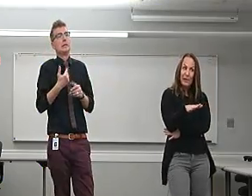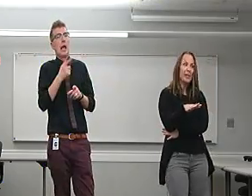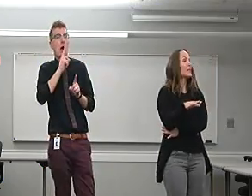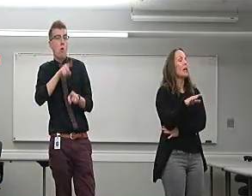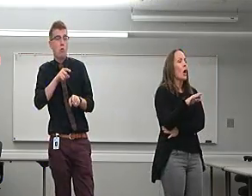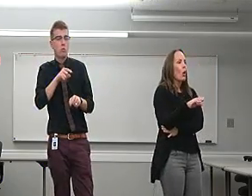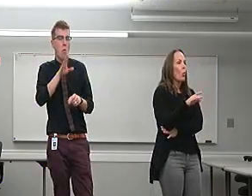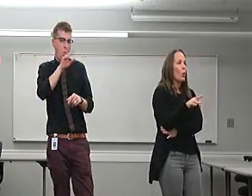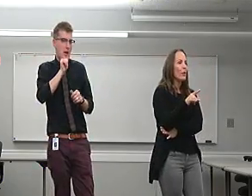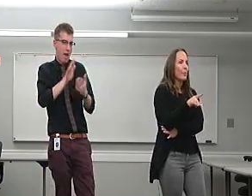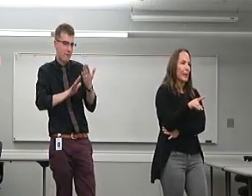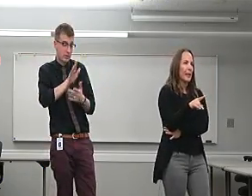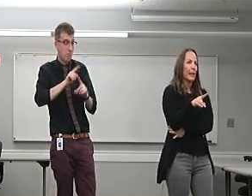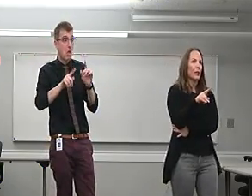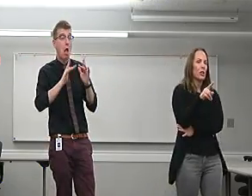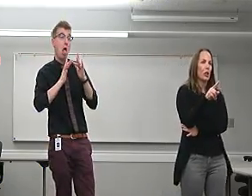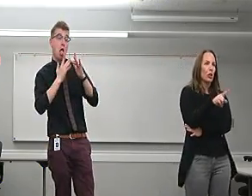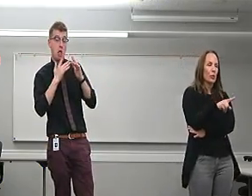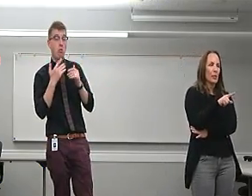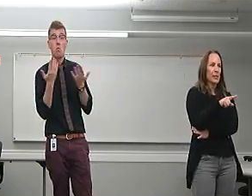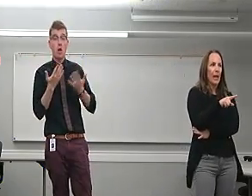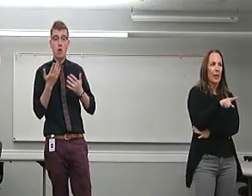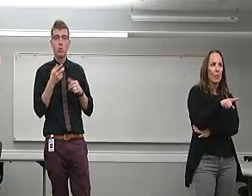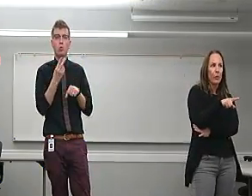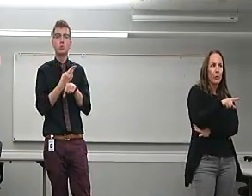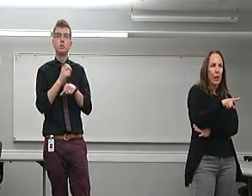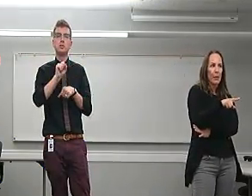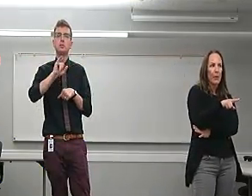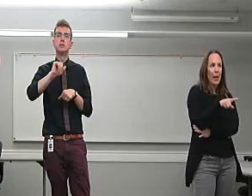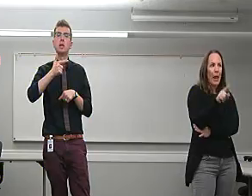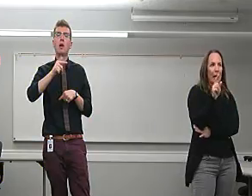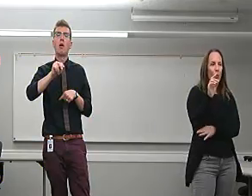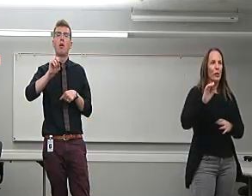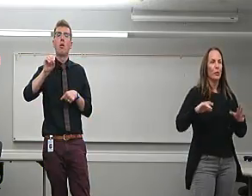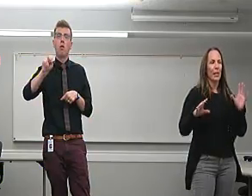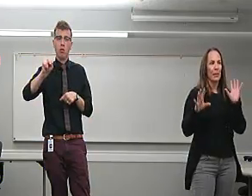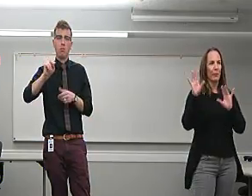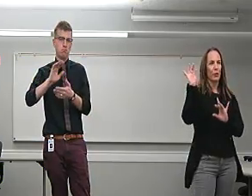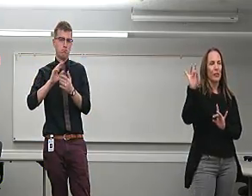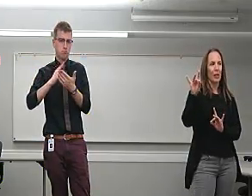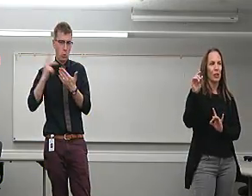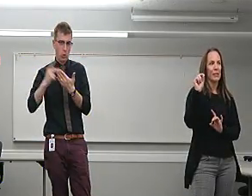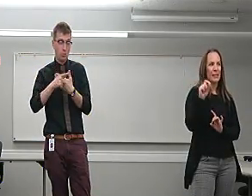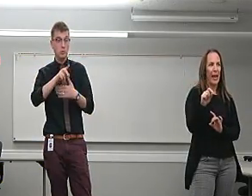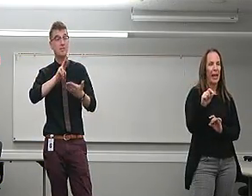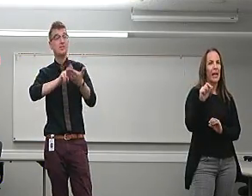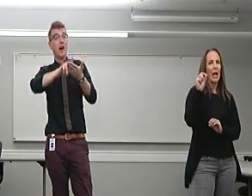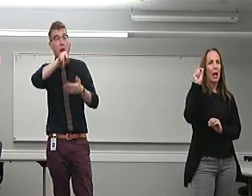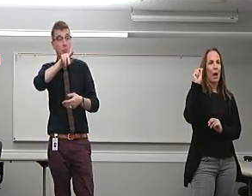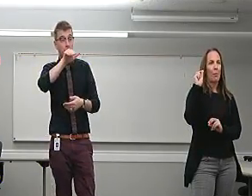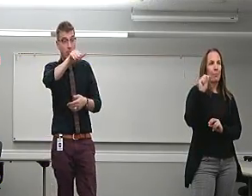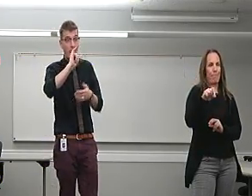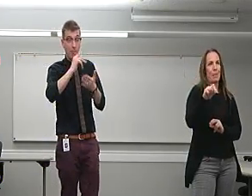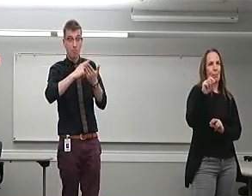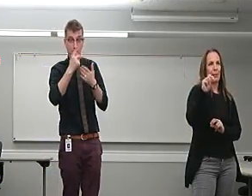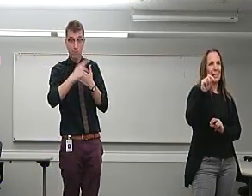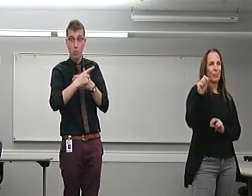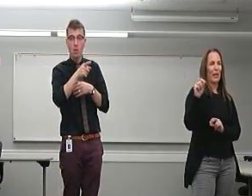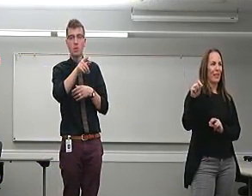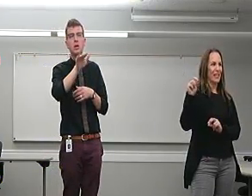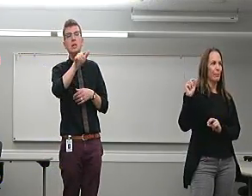would be to use the sign-on program, and when you sign up for your session, say, please bring this